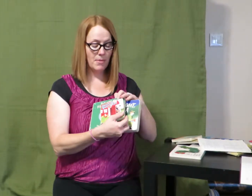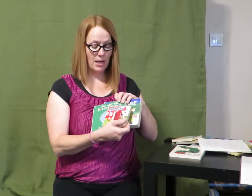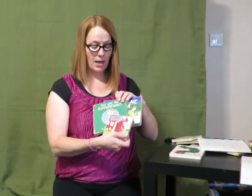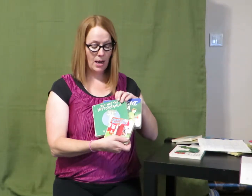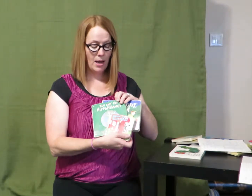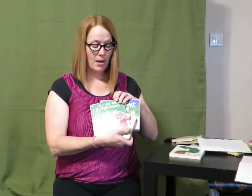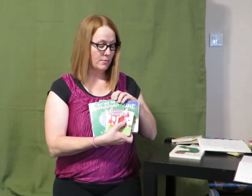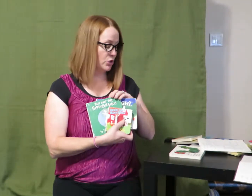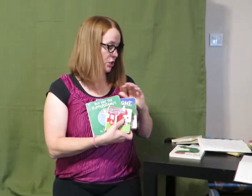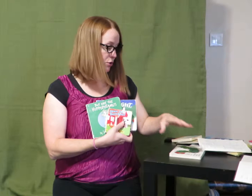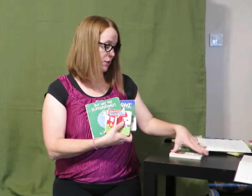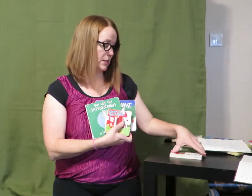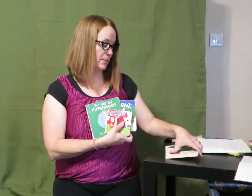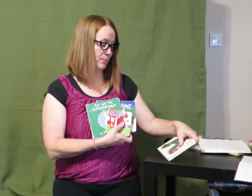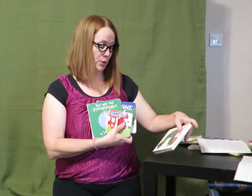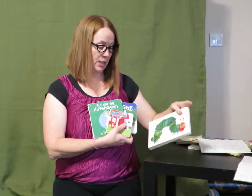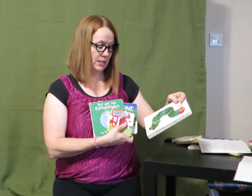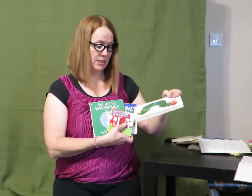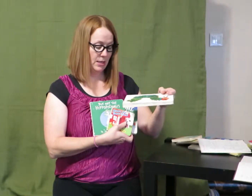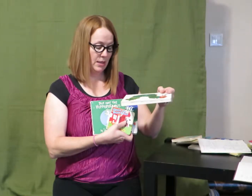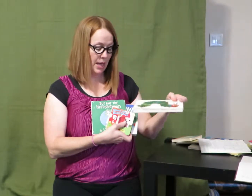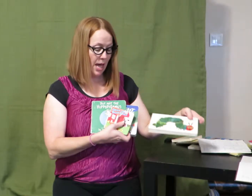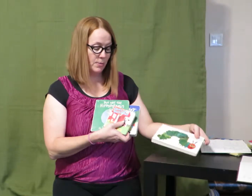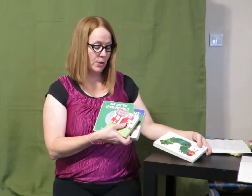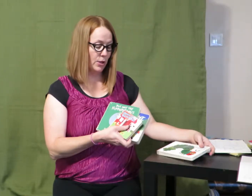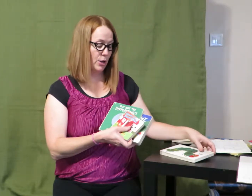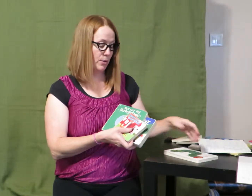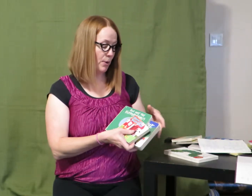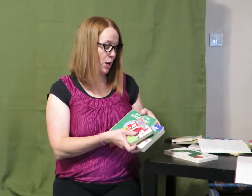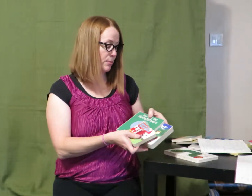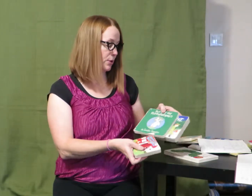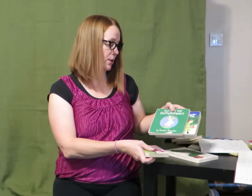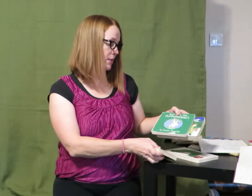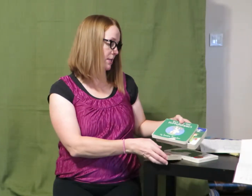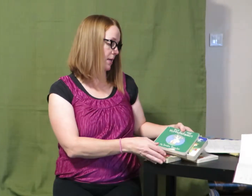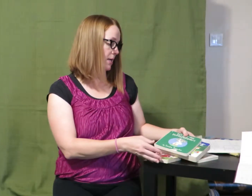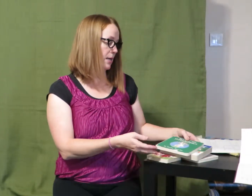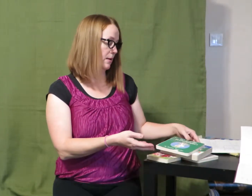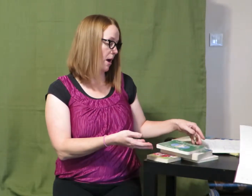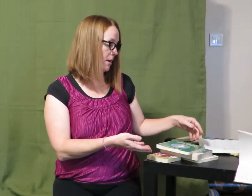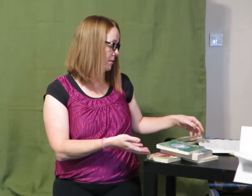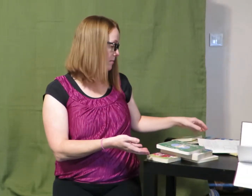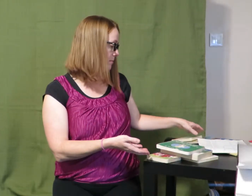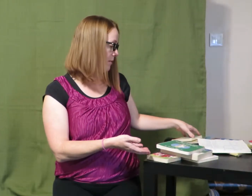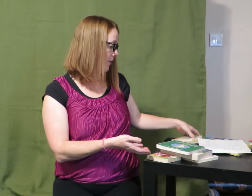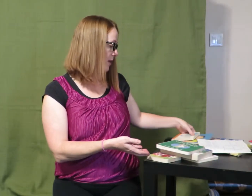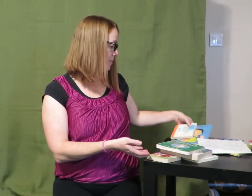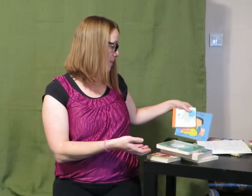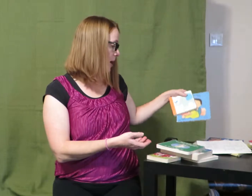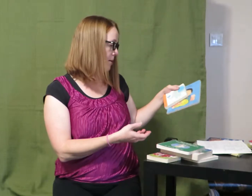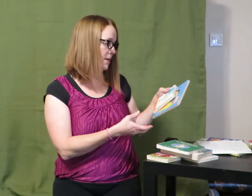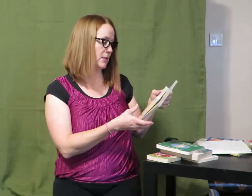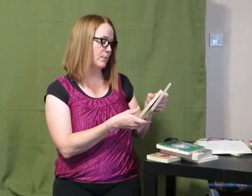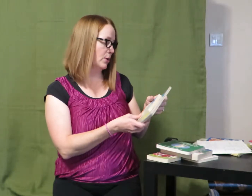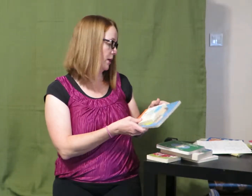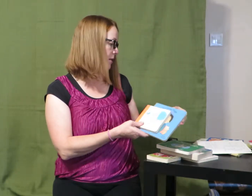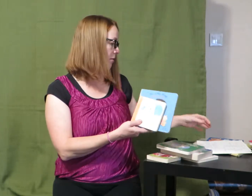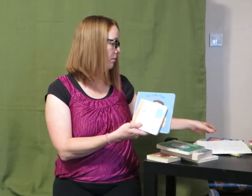many children's books, the caterpillar, the barn books, the not the hippopotamus book, the